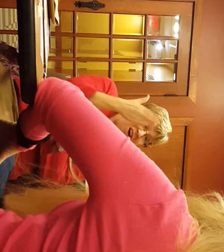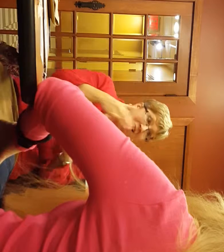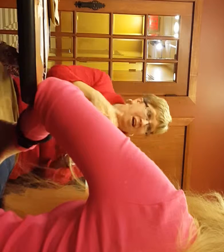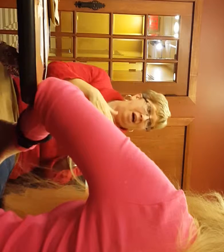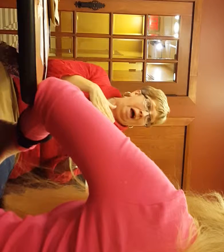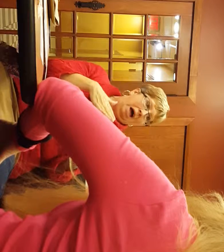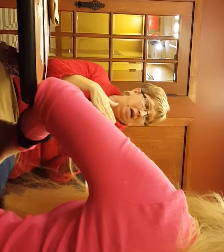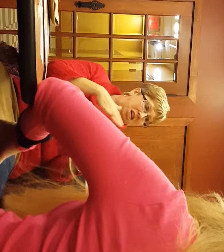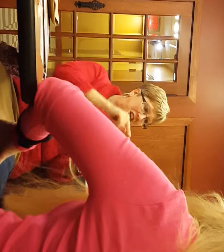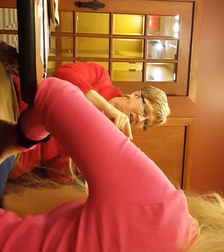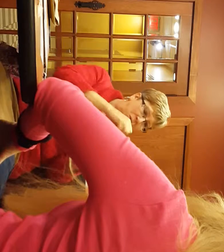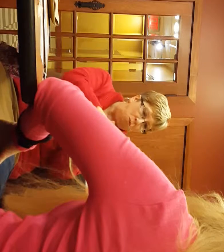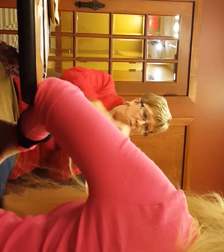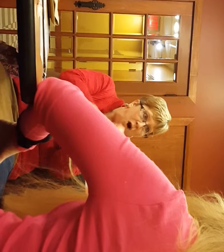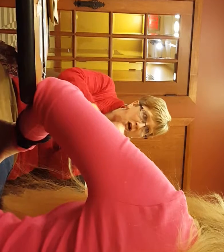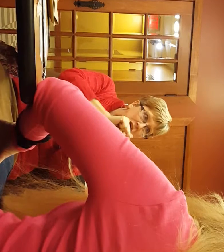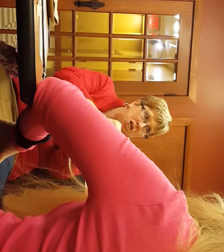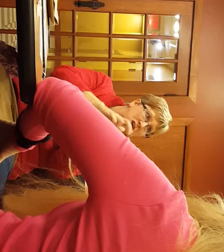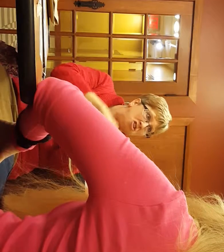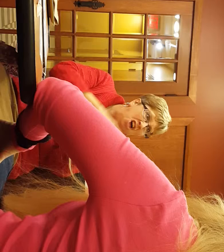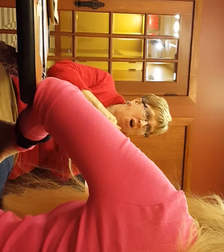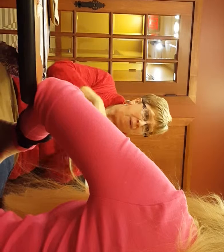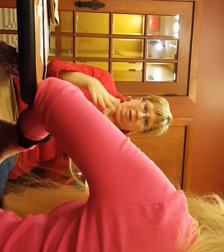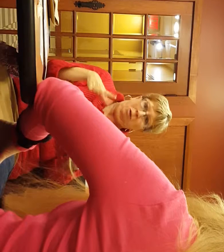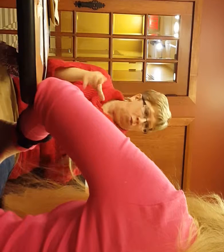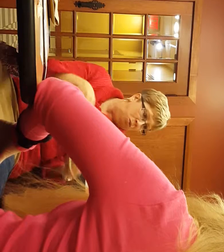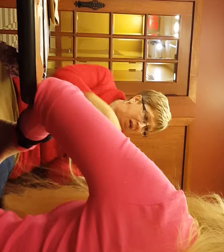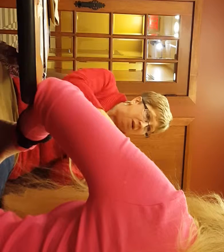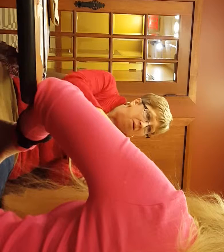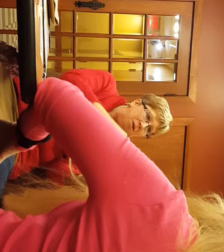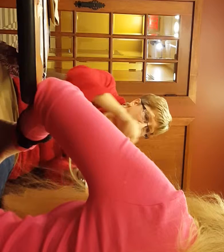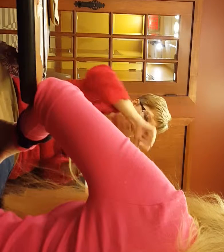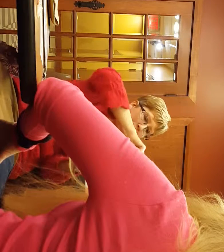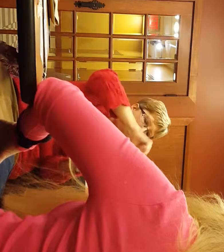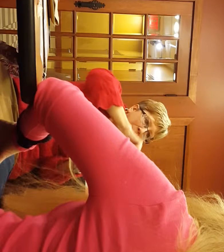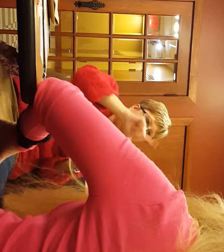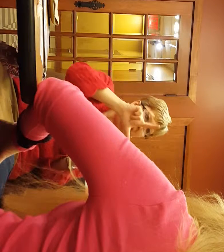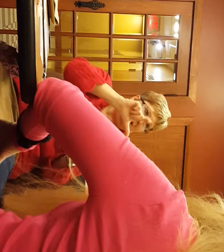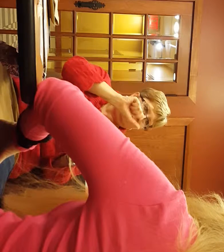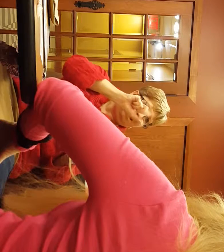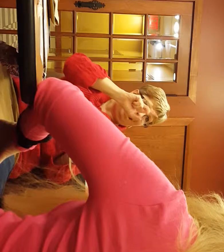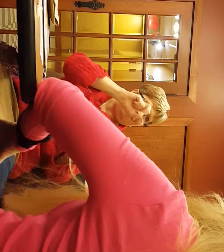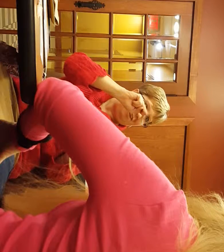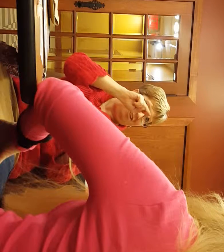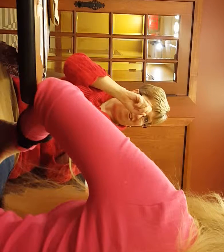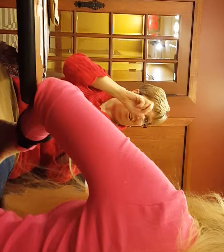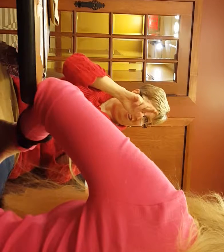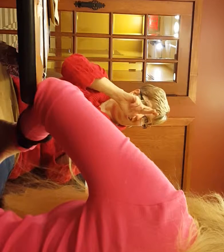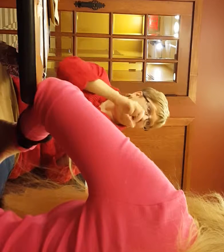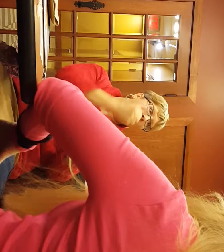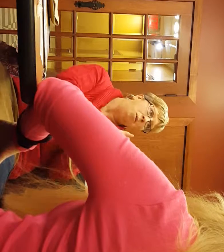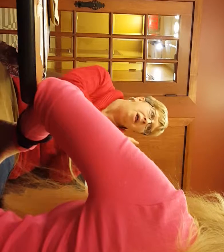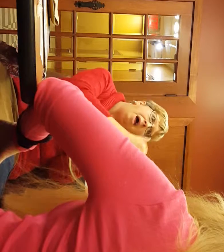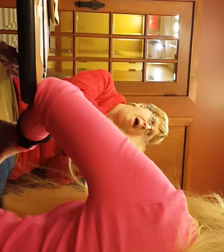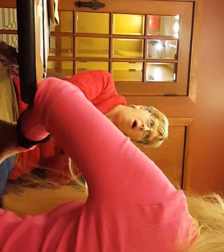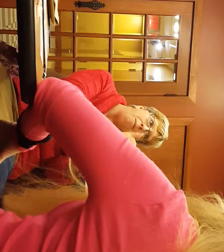but I just have lavender with me everywhere I go. You didn't hear it. So I keep it on hand for that